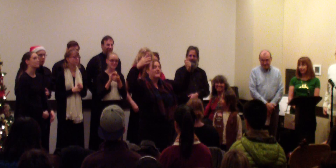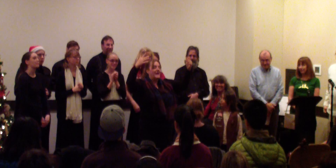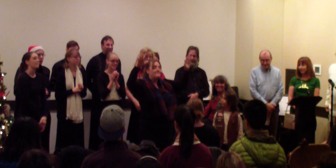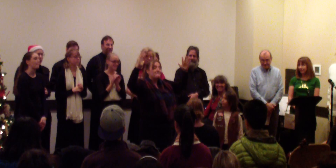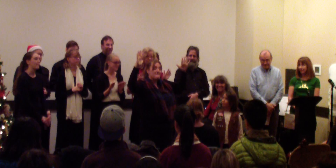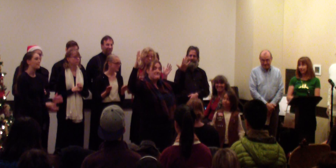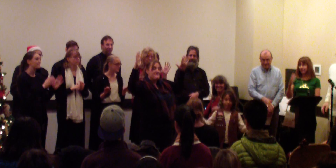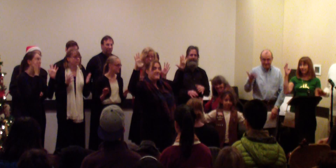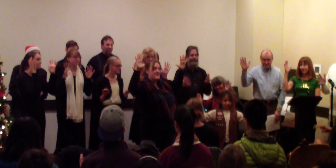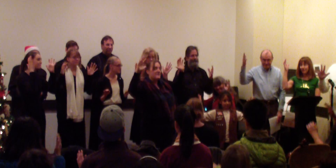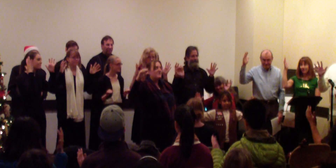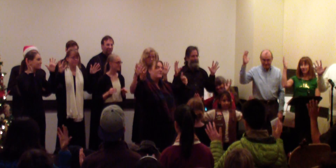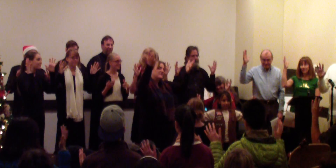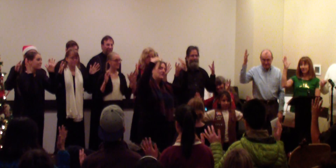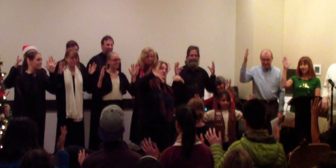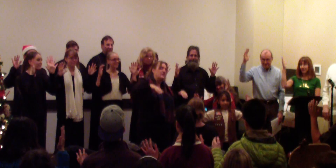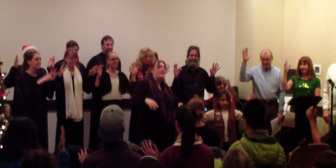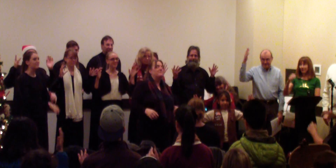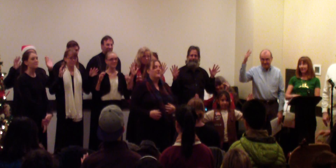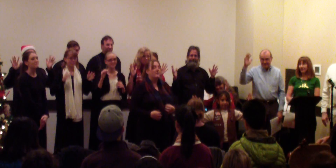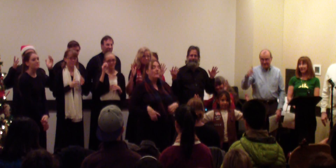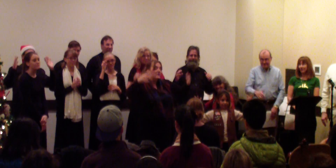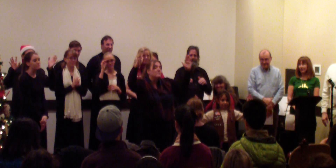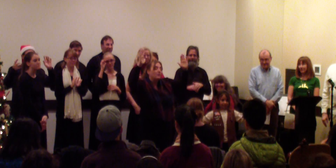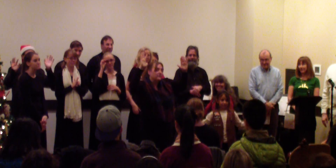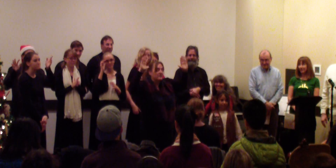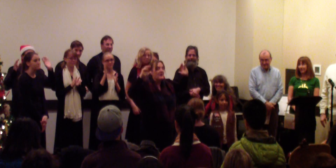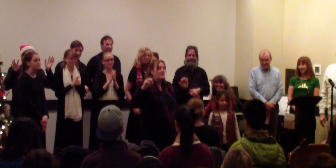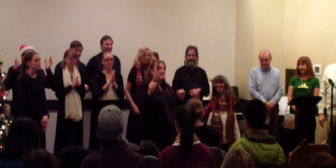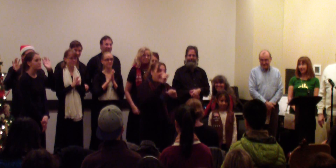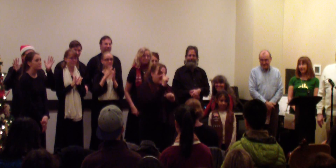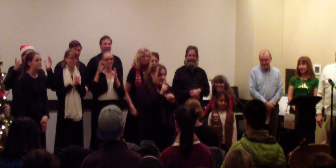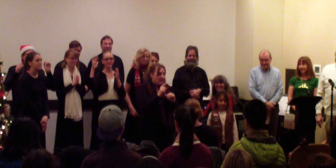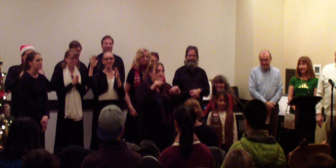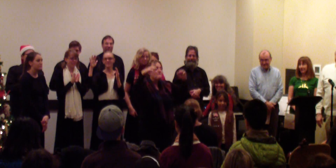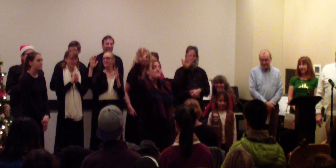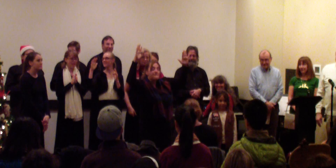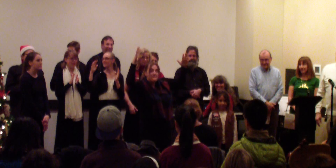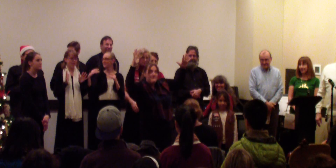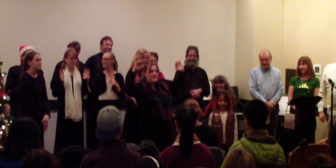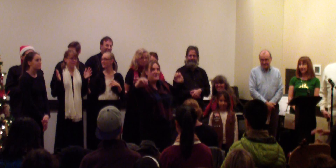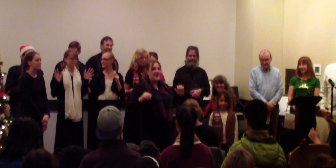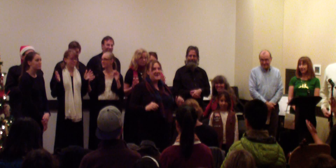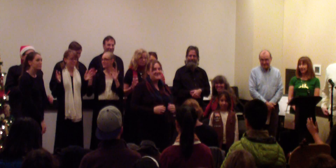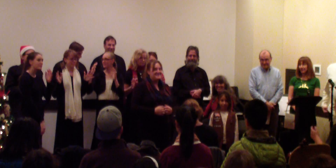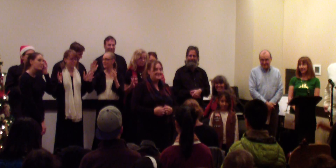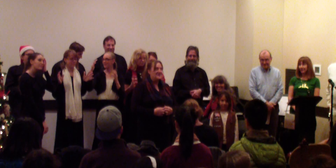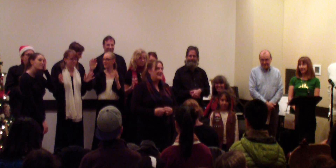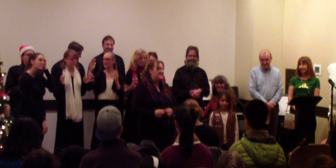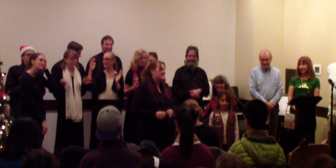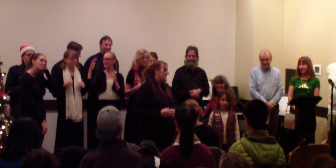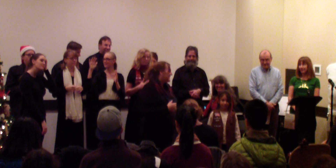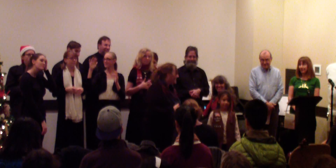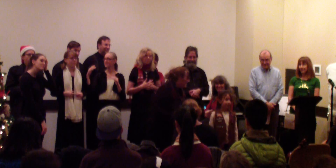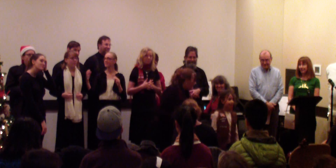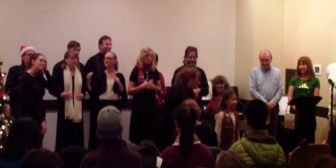clap. But the rest of the songs you can clap if you want. Or you can do both. It doesn't matter. But the last song, okay? Thank you. Good